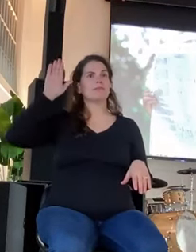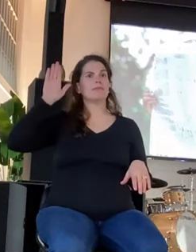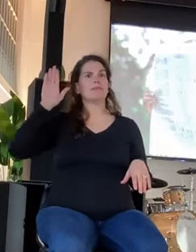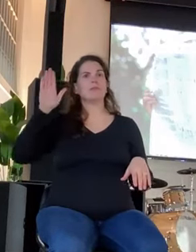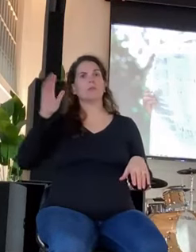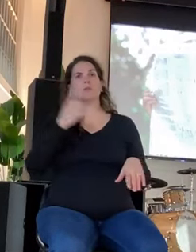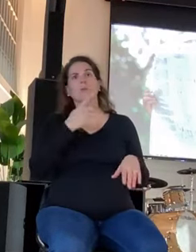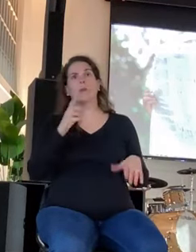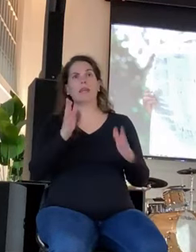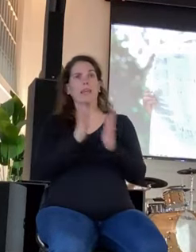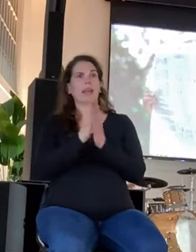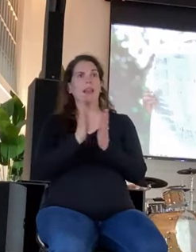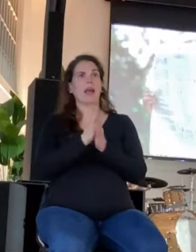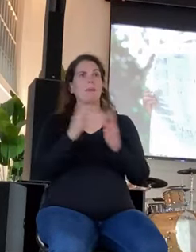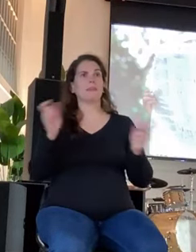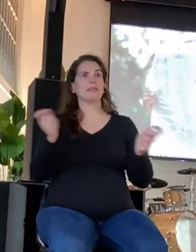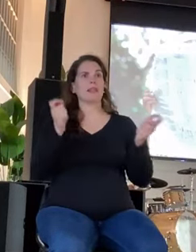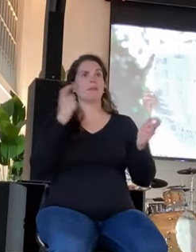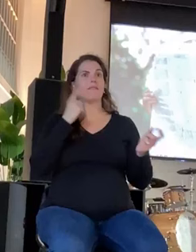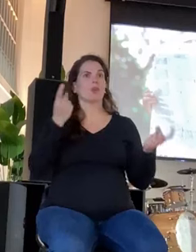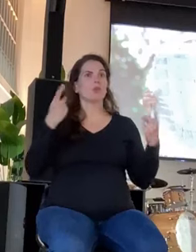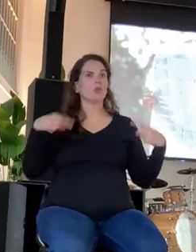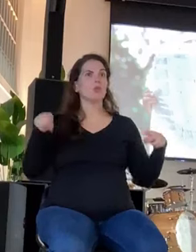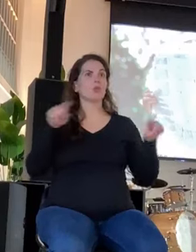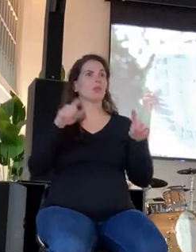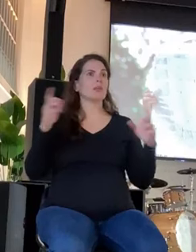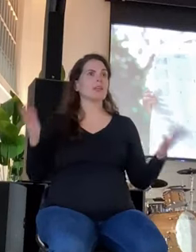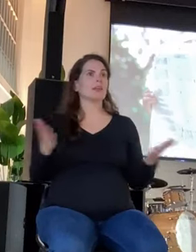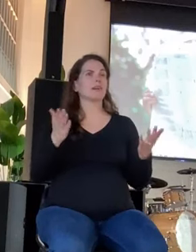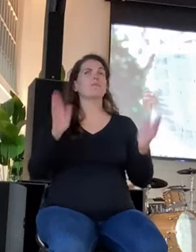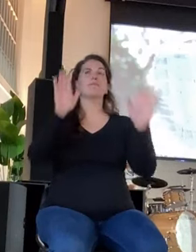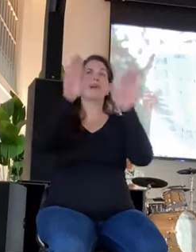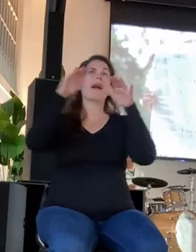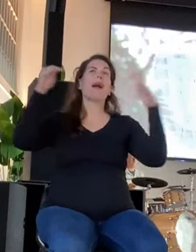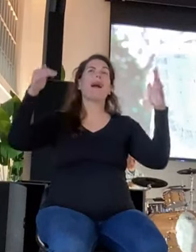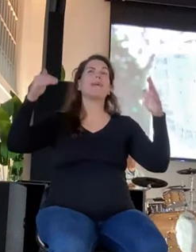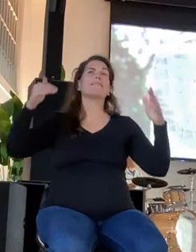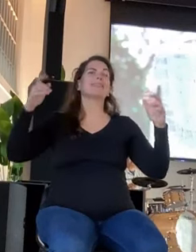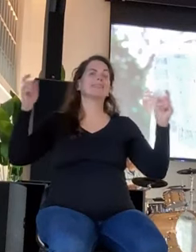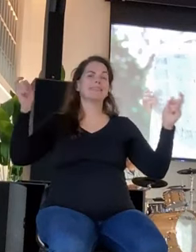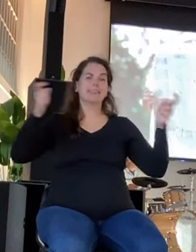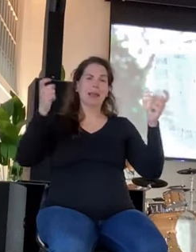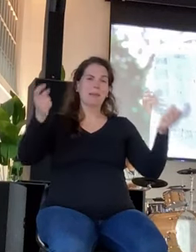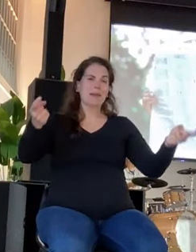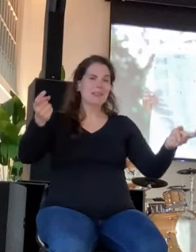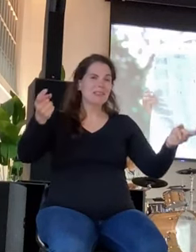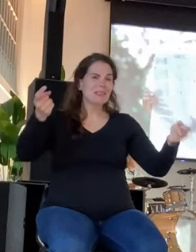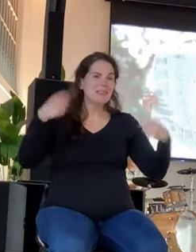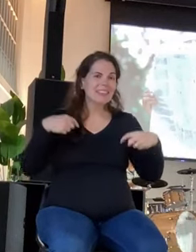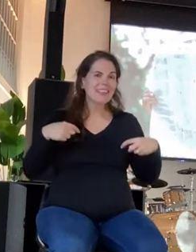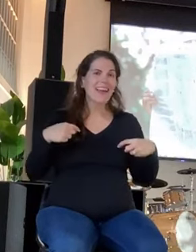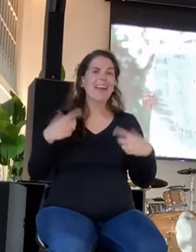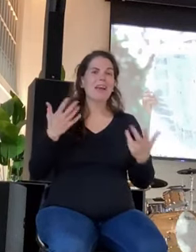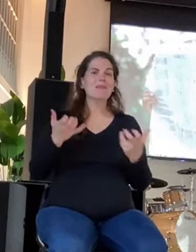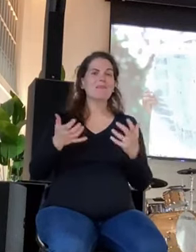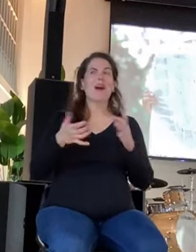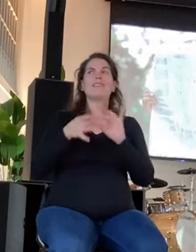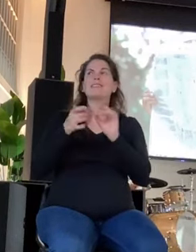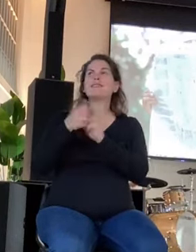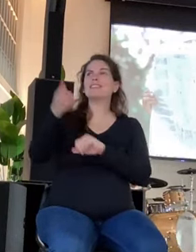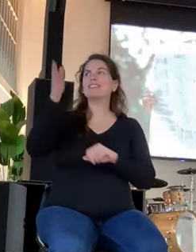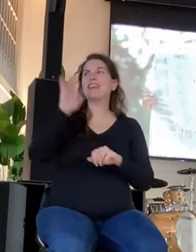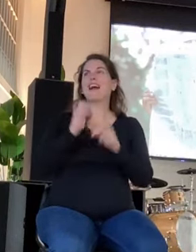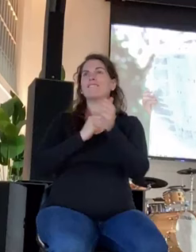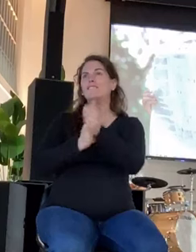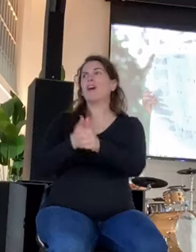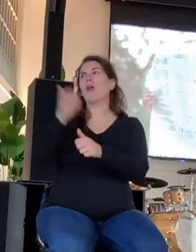That not only do we clap and celebrate for you in this room, but all of heaven is rejoicing that you've come to the saving knowledge of your Savior, and you're going to